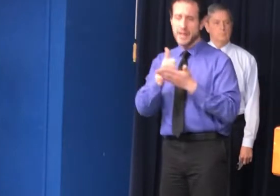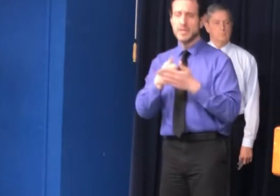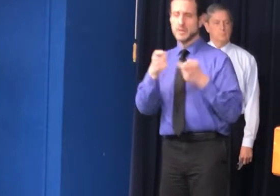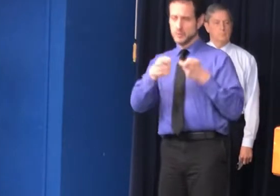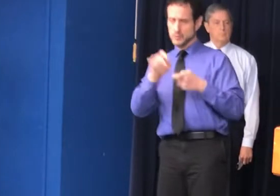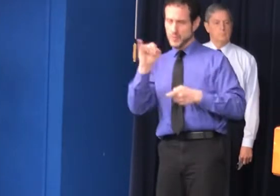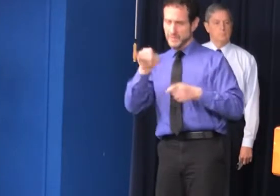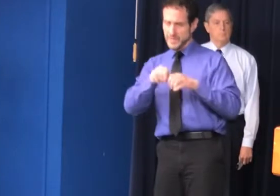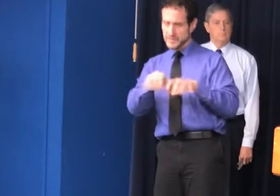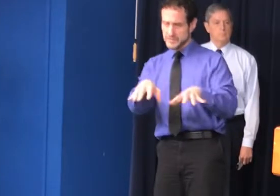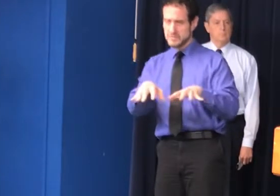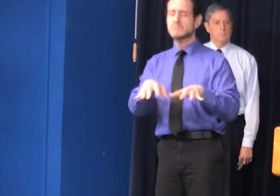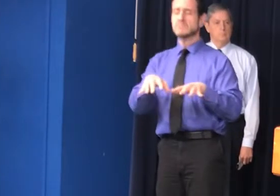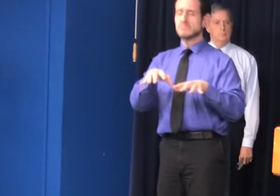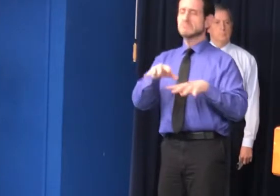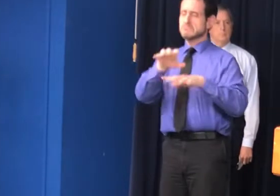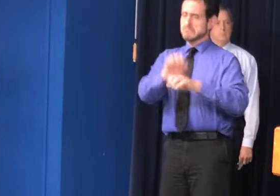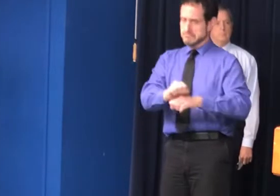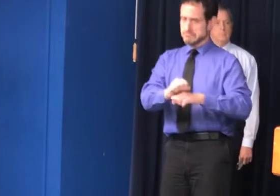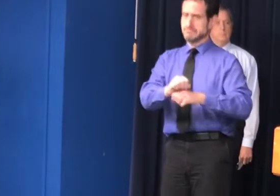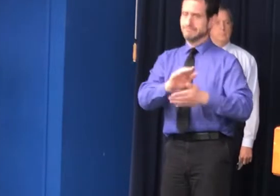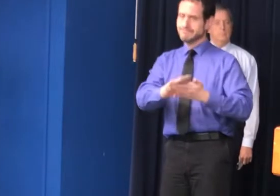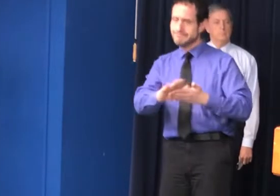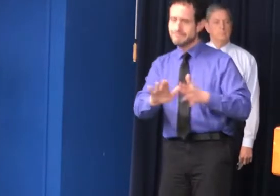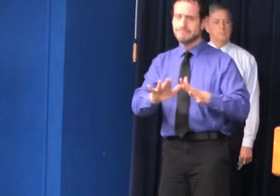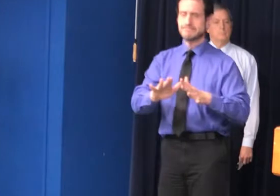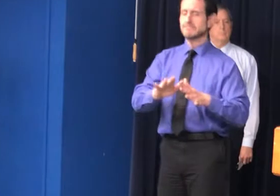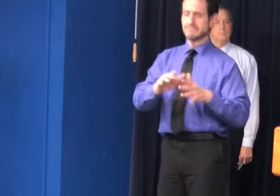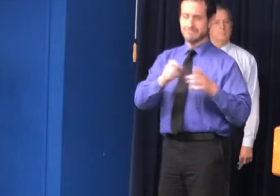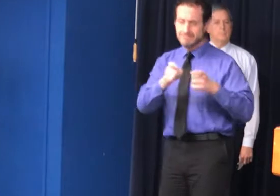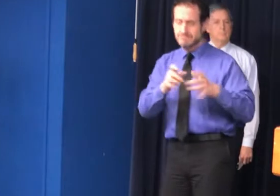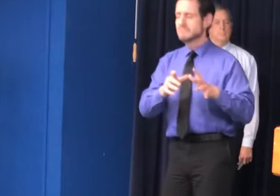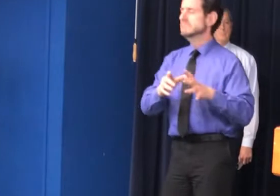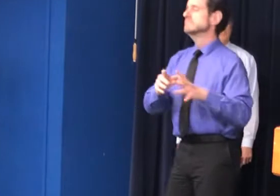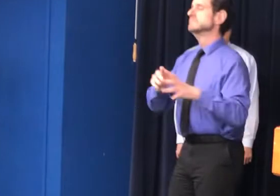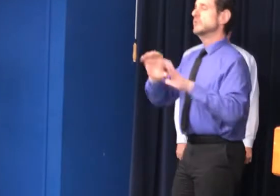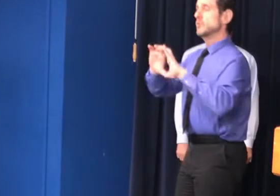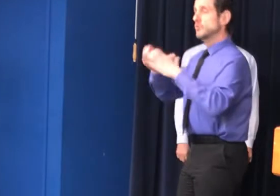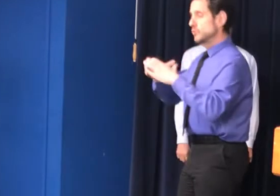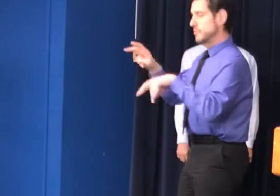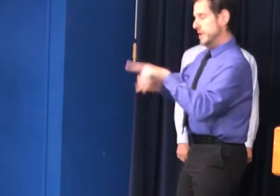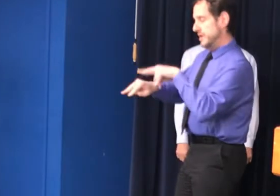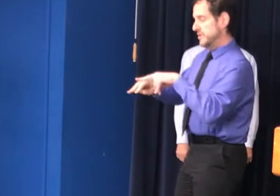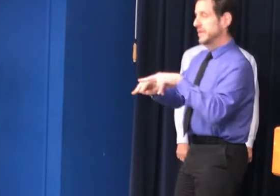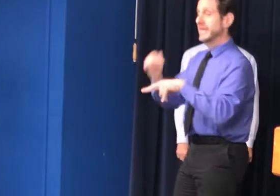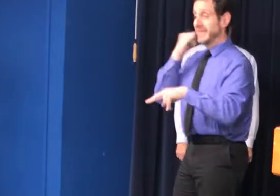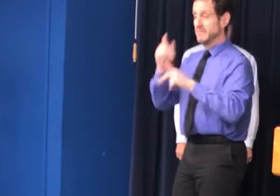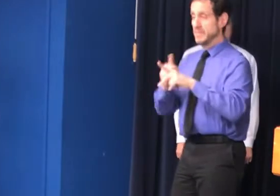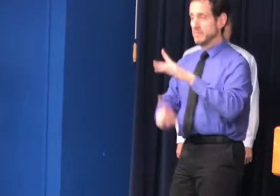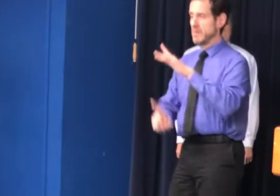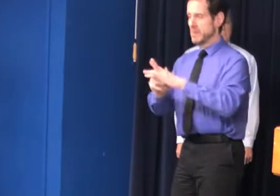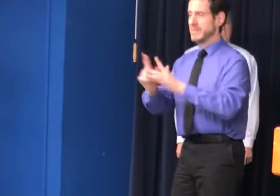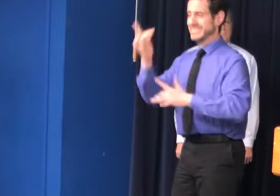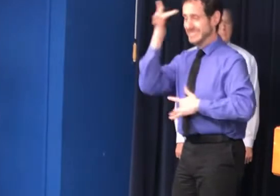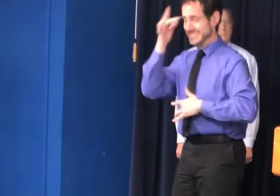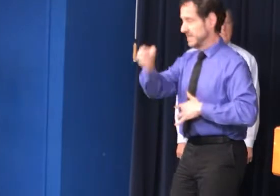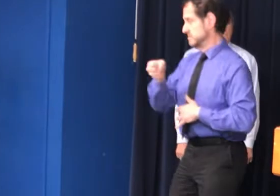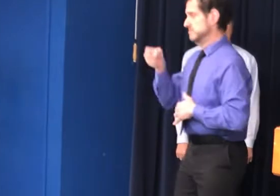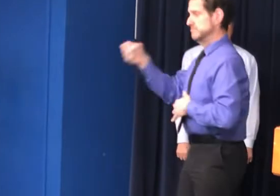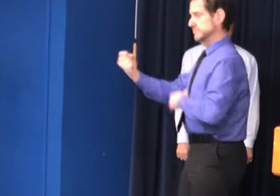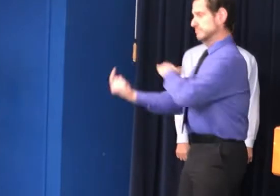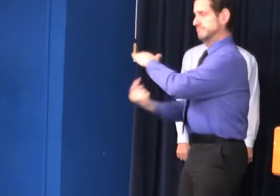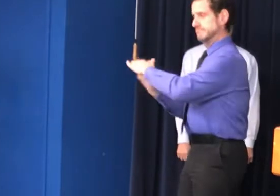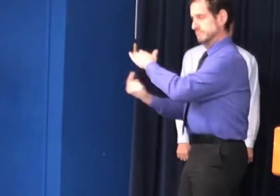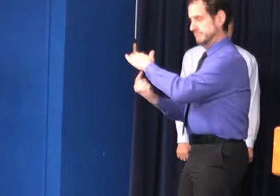infection control practices, individual and group monitoring, isolation and quarantine, and health and